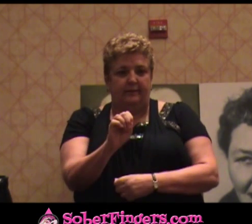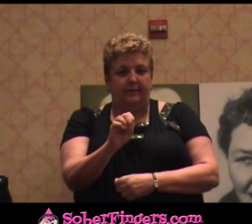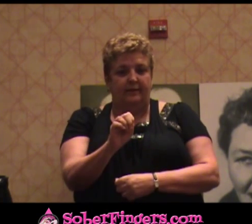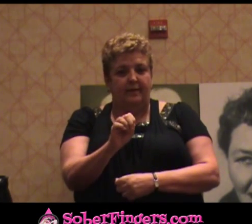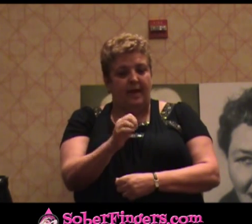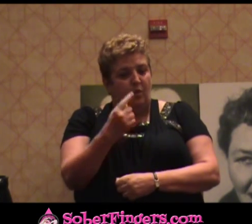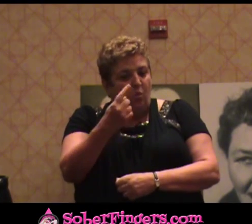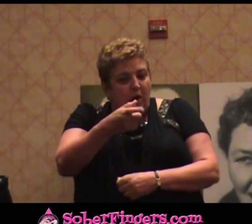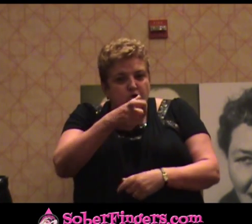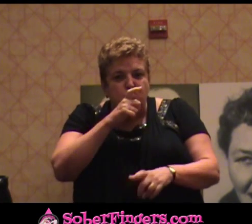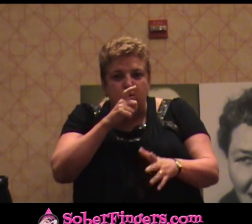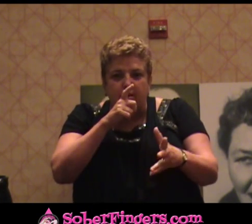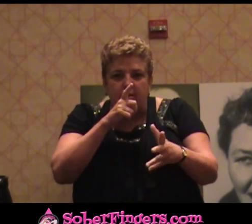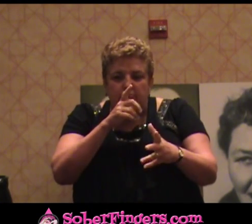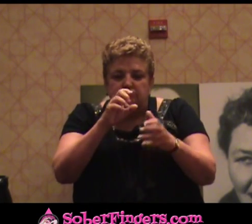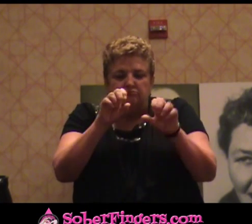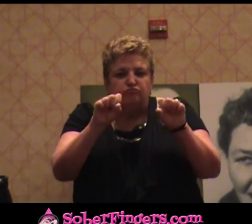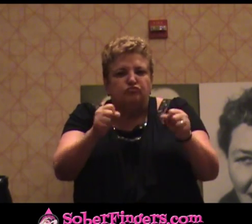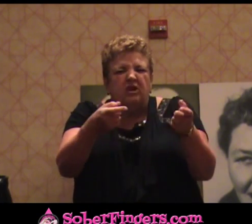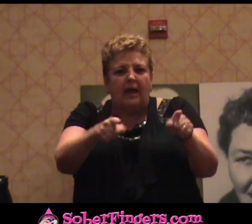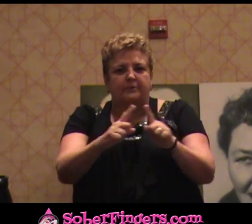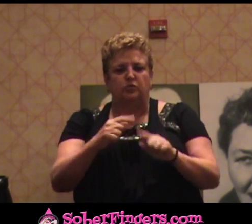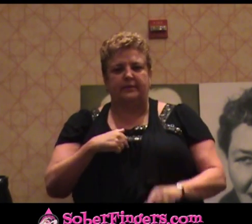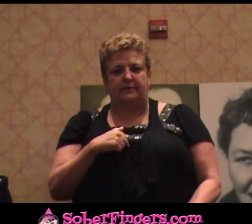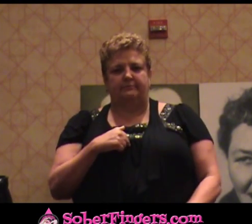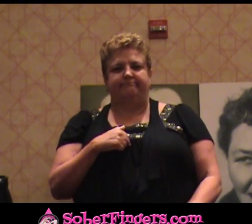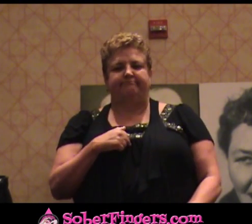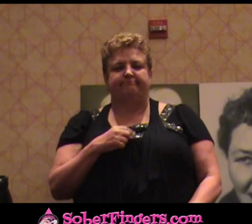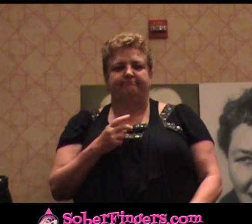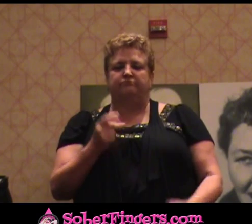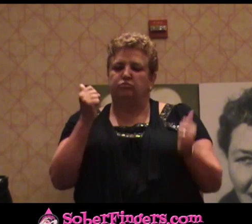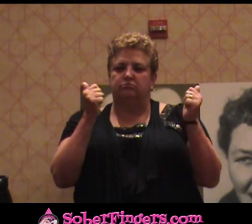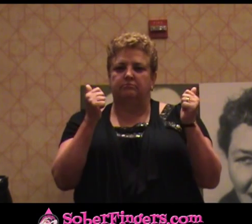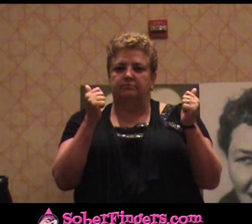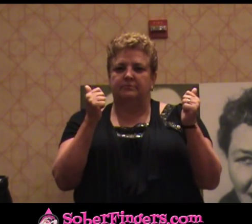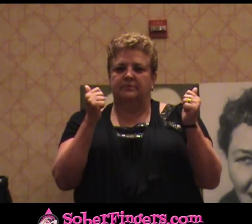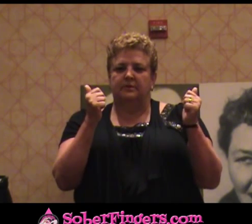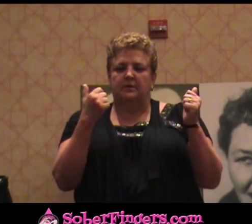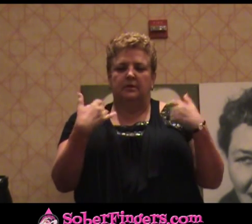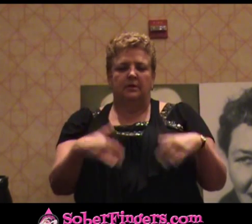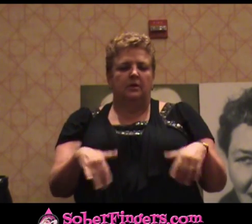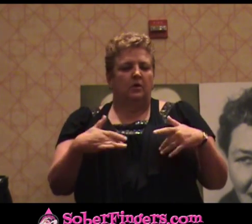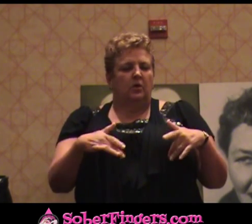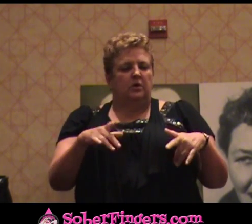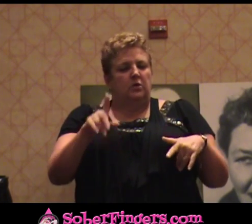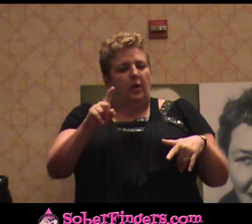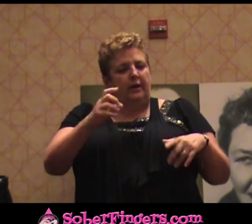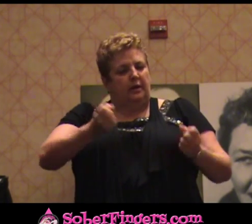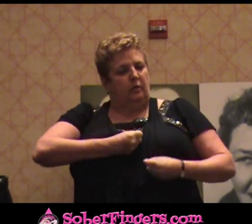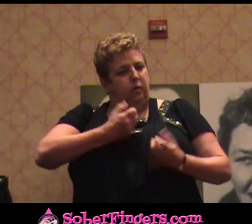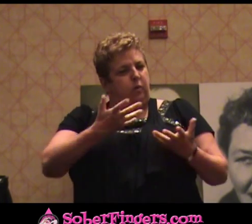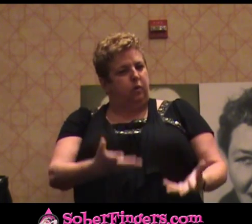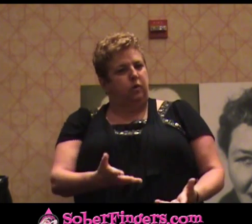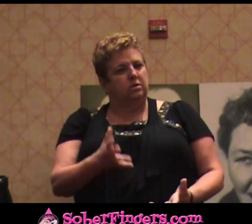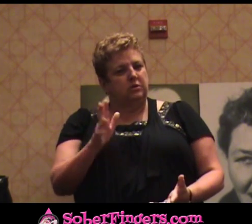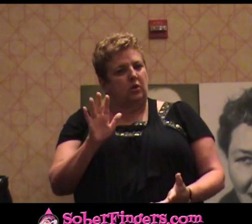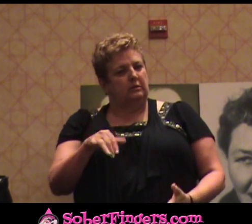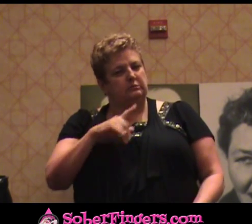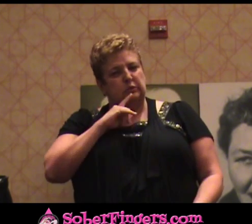it's so easy for that to happen to me. So, my goodness, I need to get that out. Because I'm tripping on that for a minute. I was just looking forward